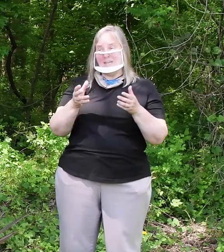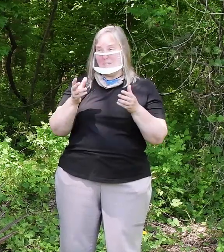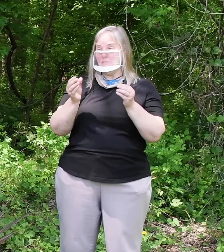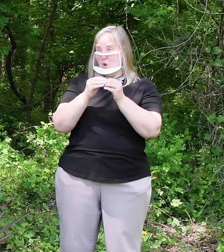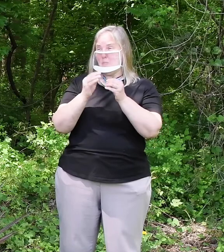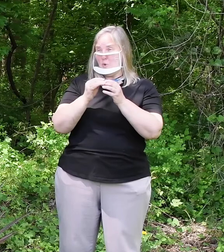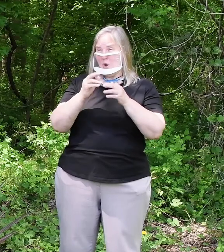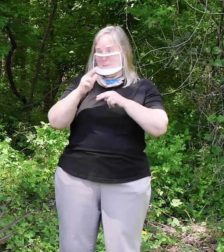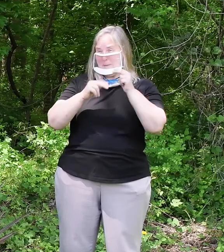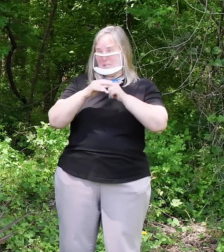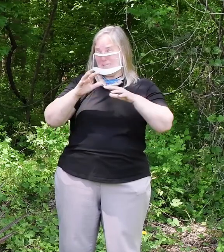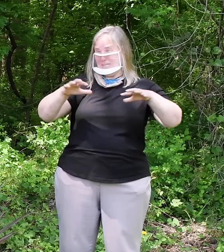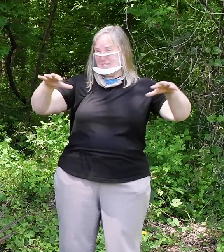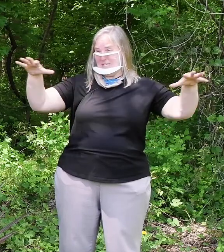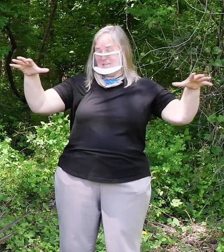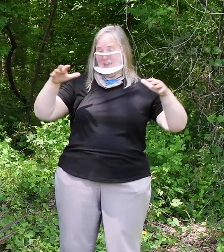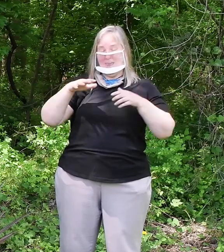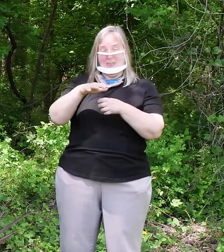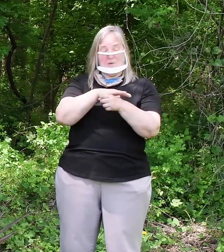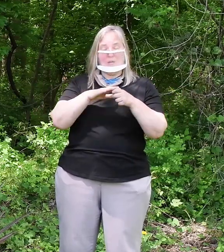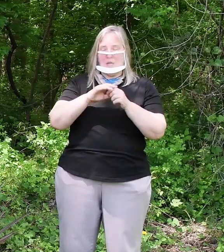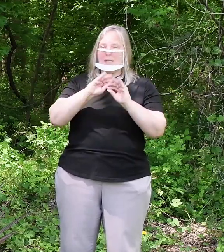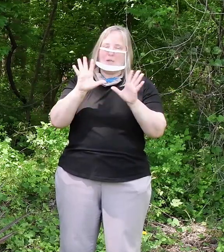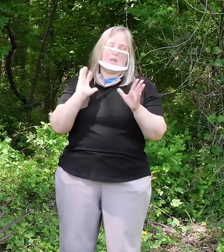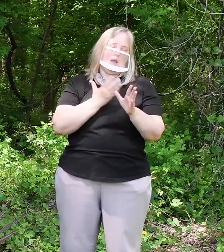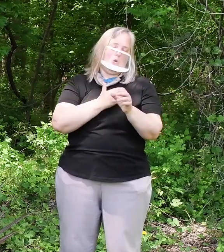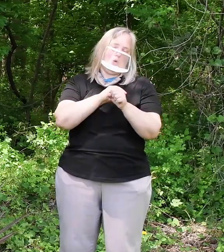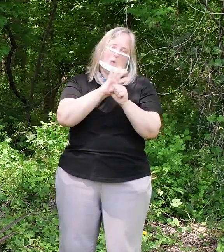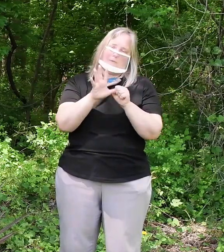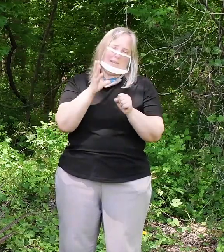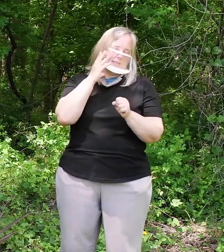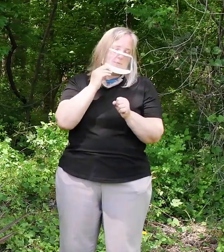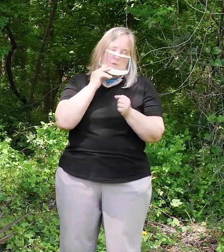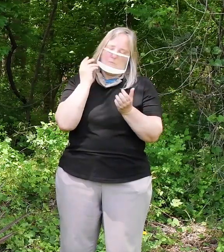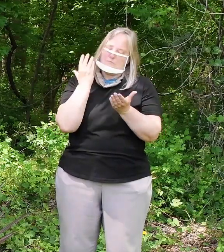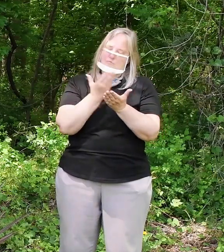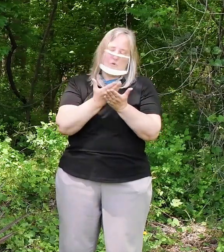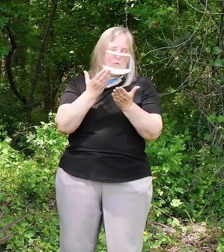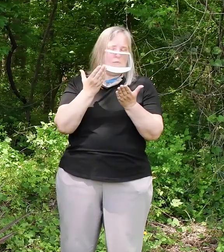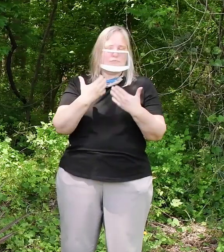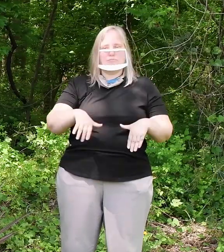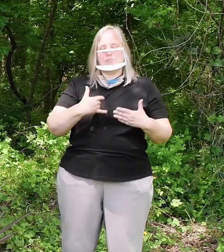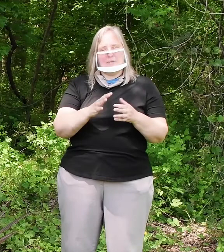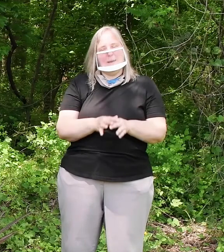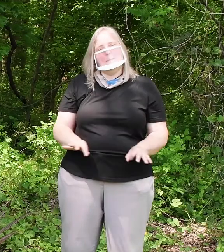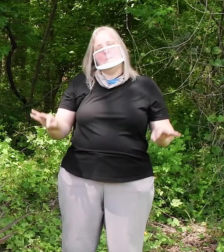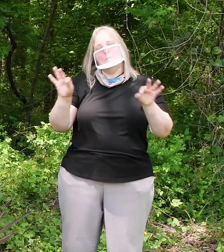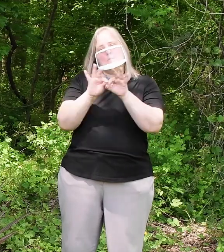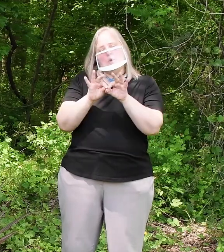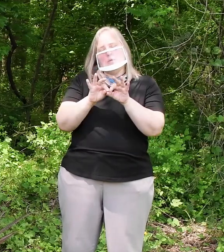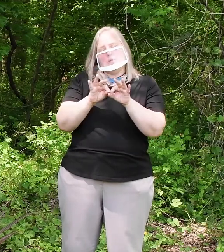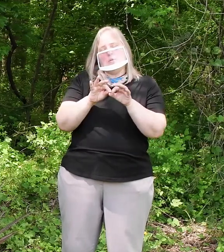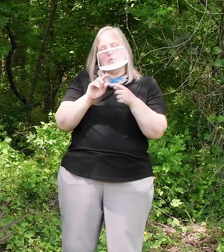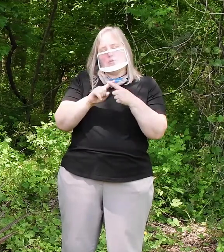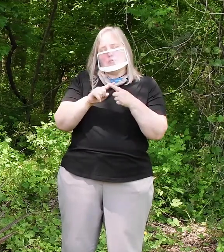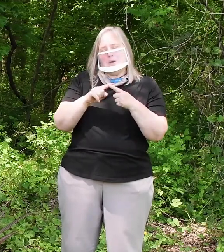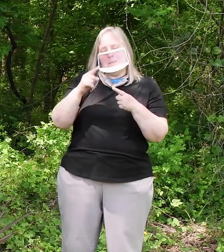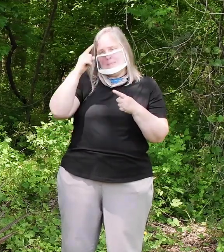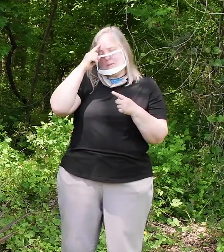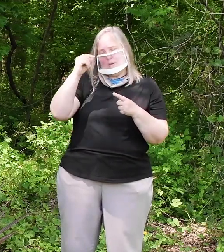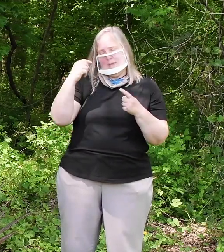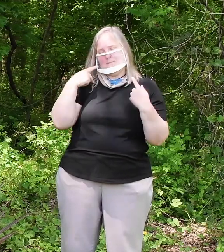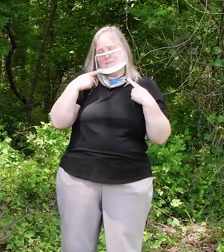area. Clearly, our COVID experience has proven how vital to our mental and physical